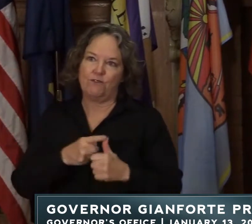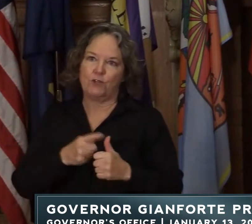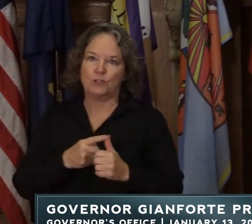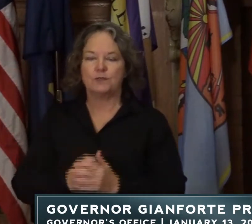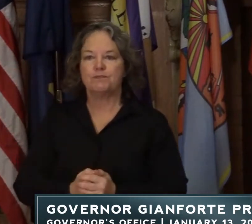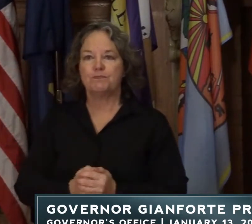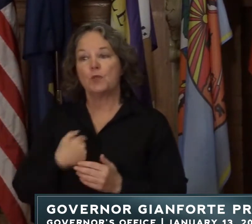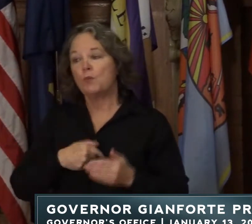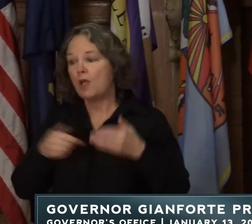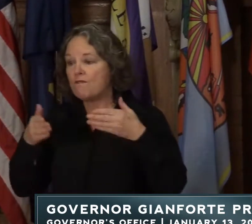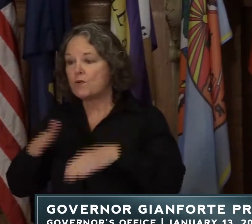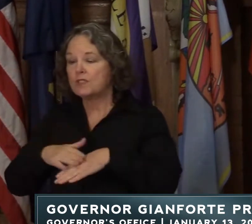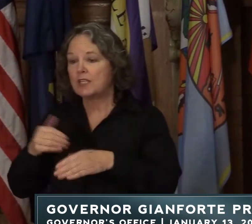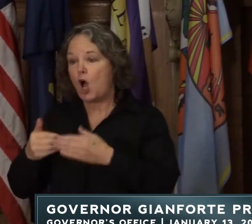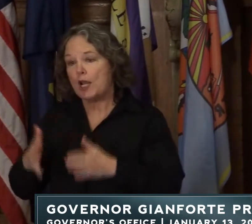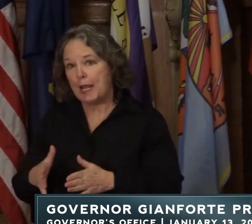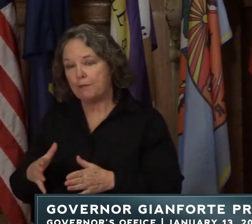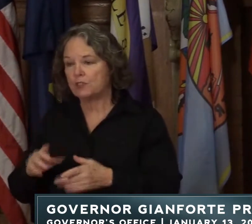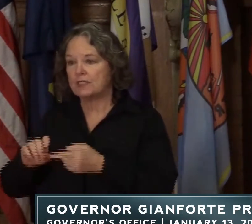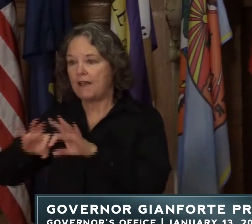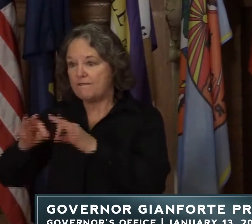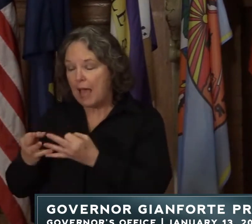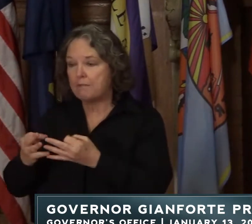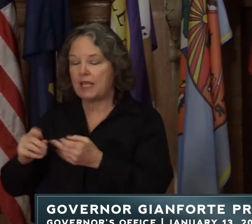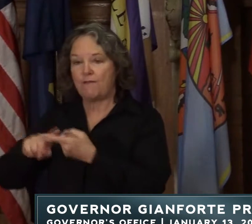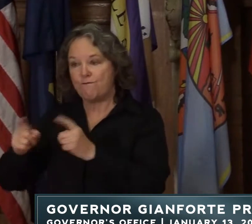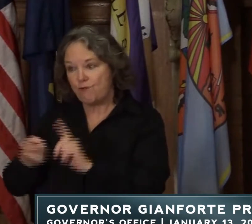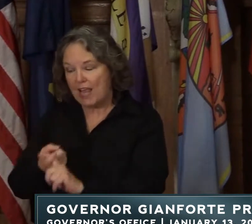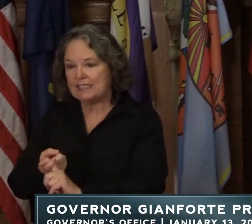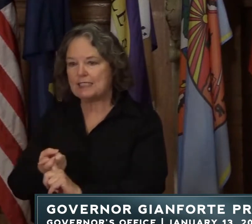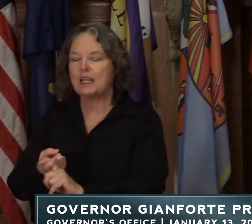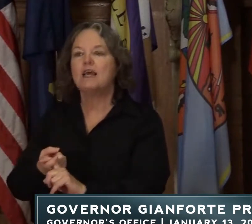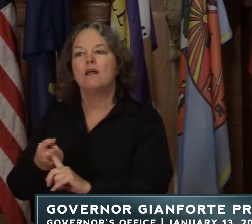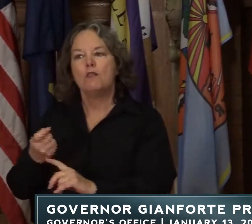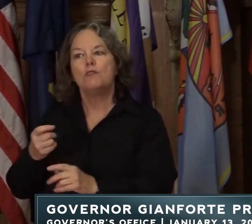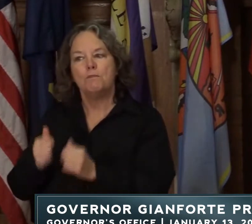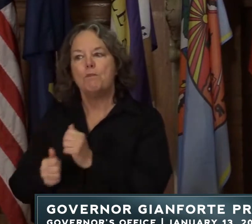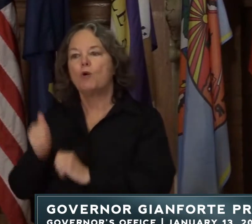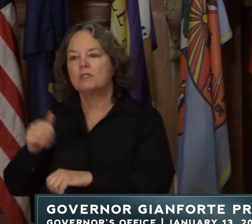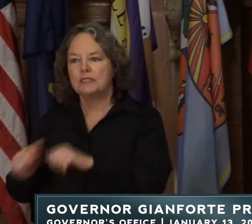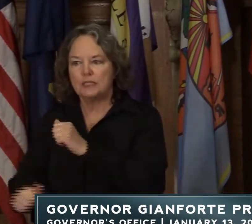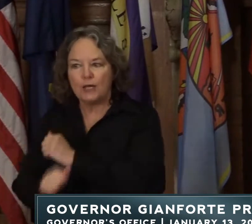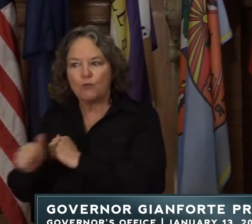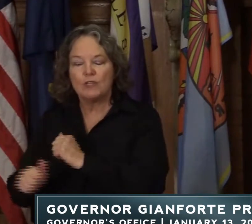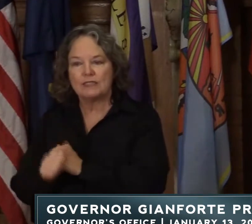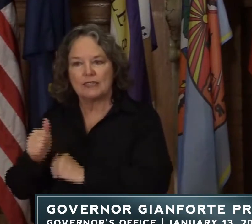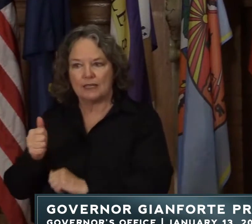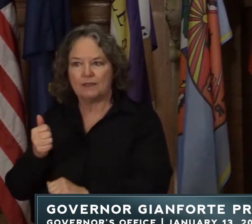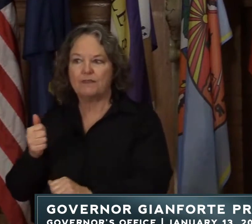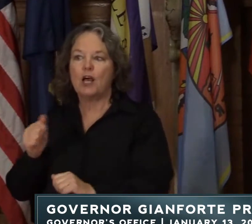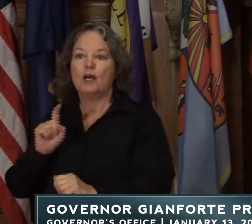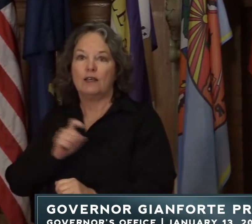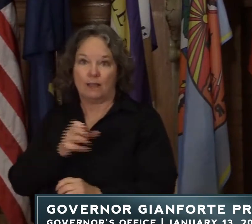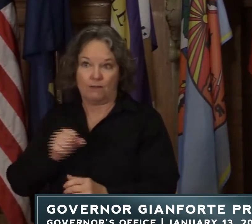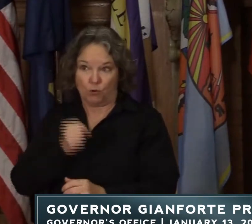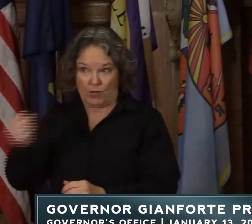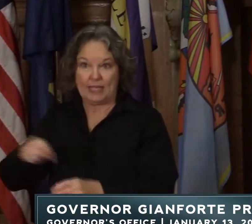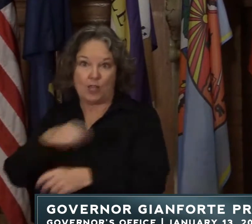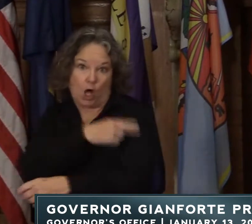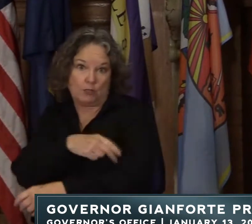neighbors, friends, and family who are most at risk of hospitalization or death if they contract the